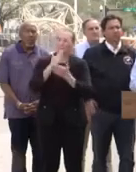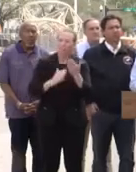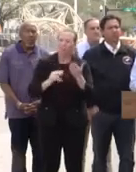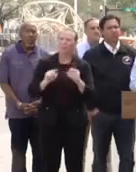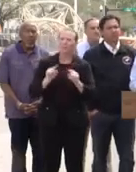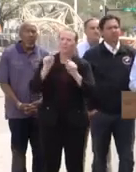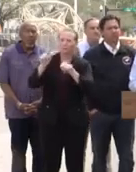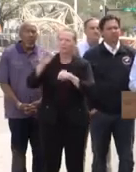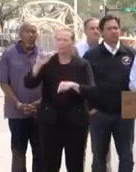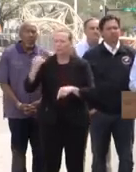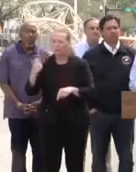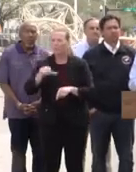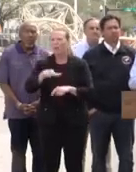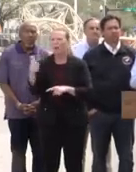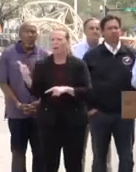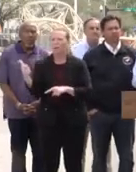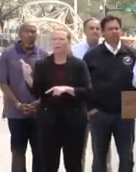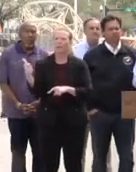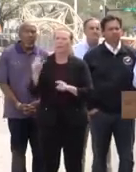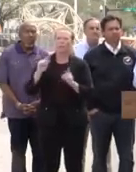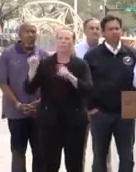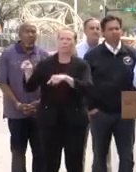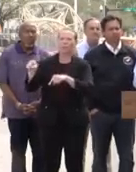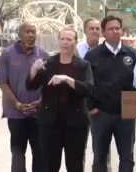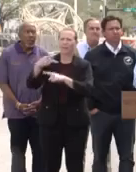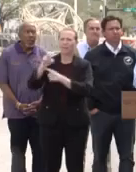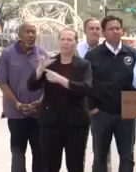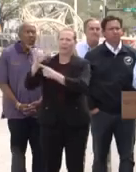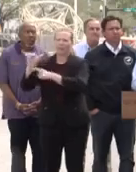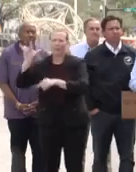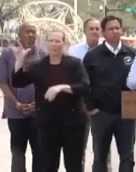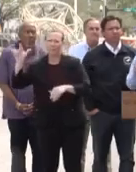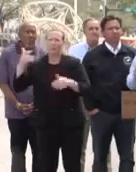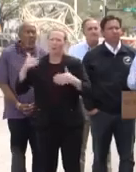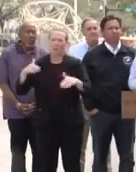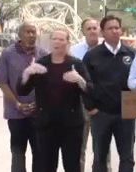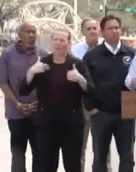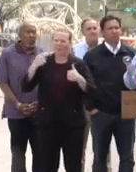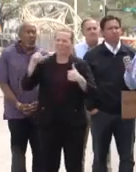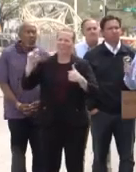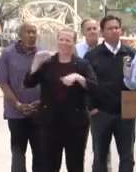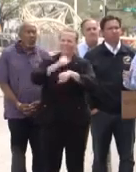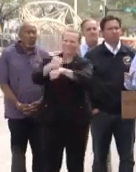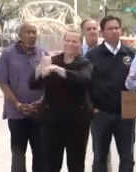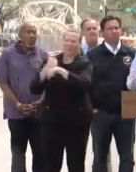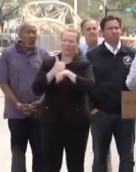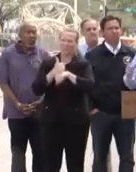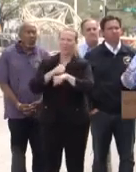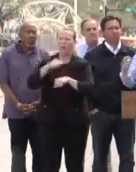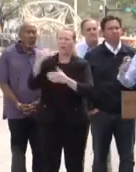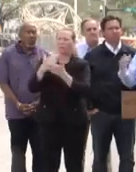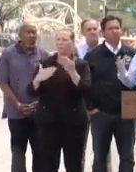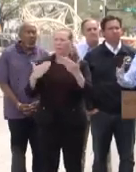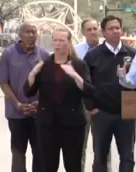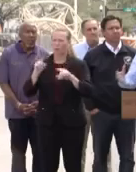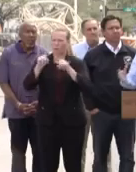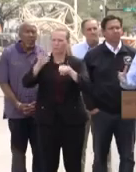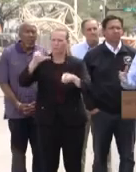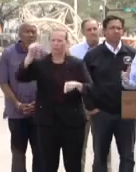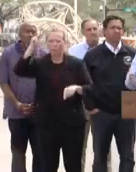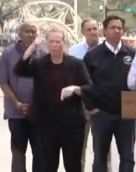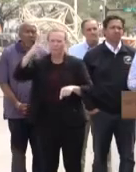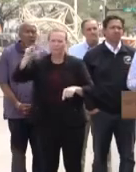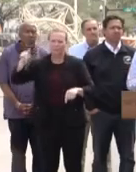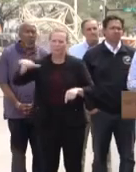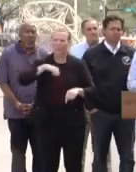Other portions went to the Perry Foley Airport, where we already had a Helene staging area set up. Other portions went to the Florida Horse Park, where we had another staging